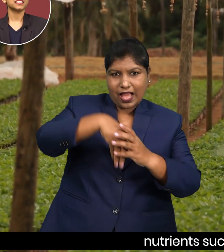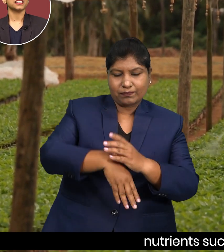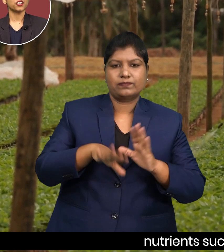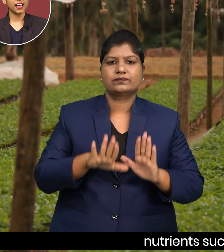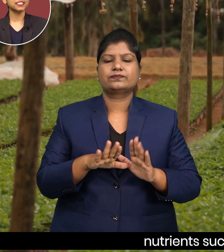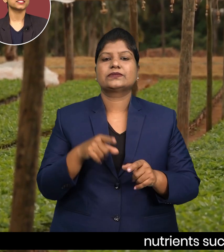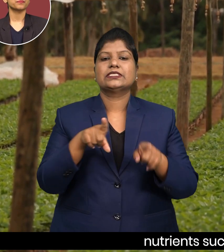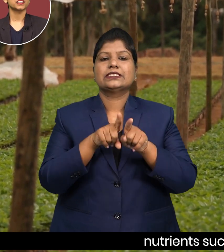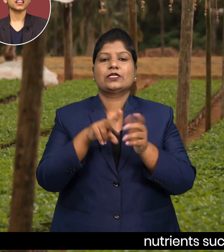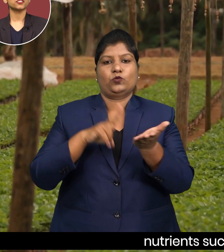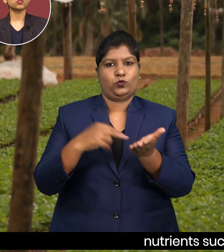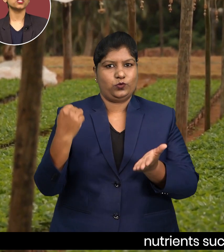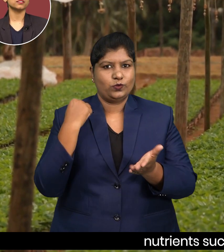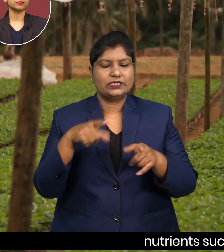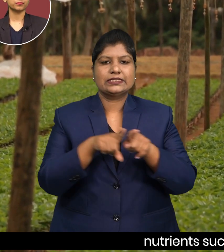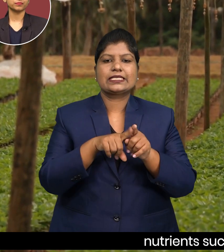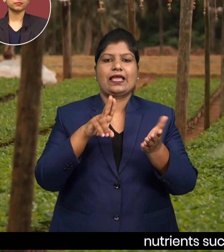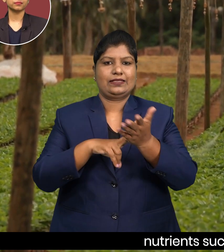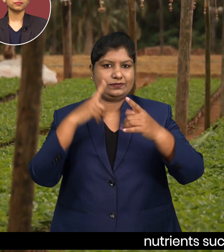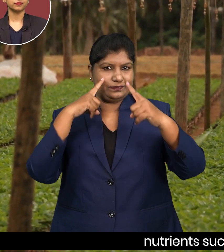nutrients such as nitrogen,